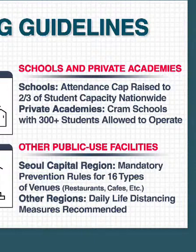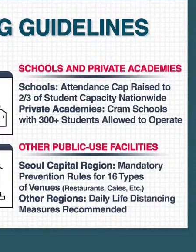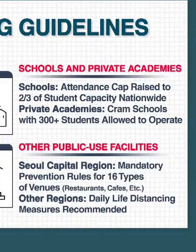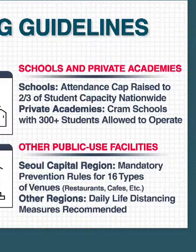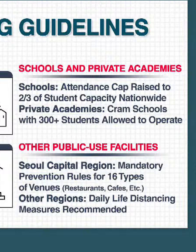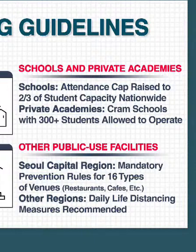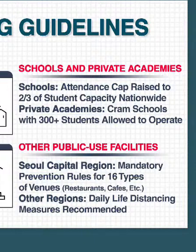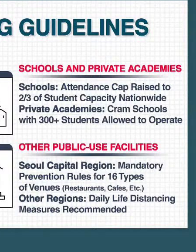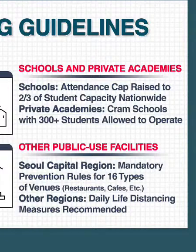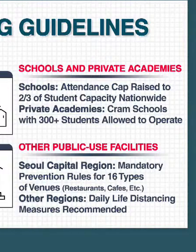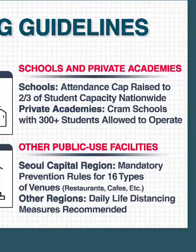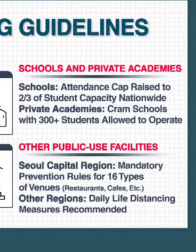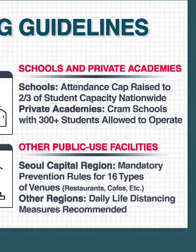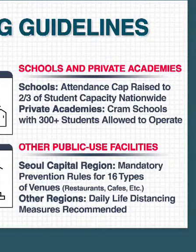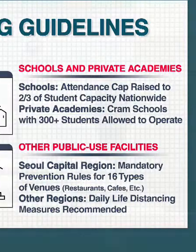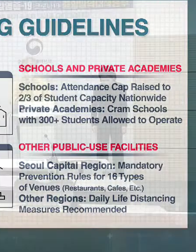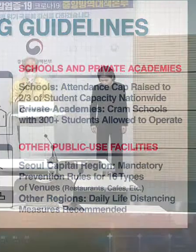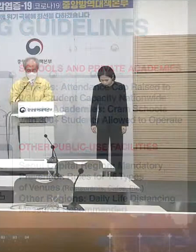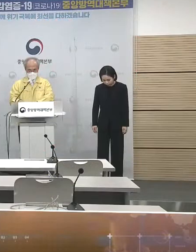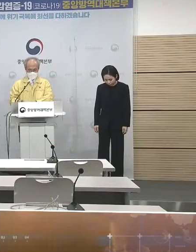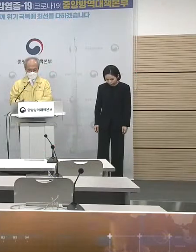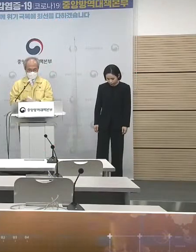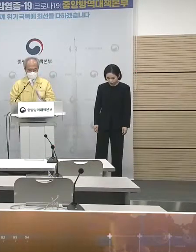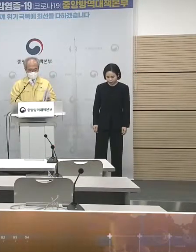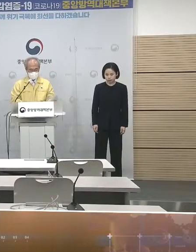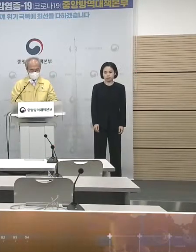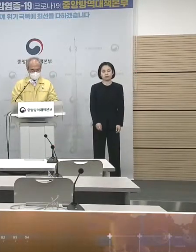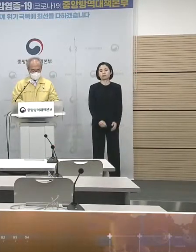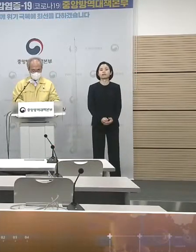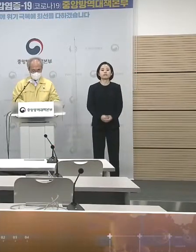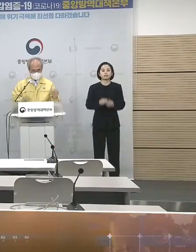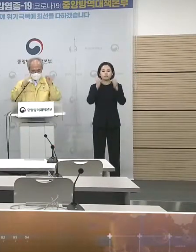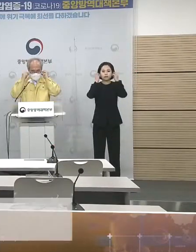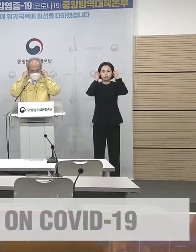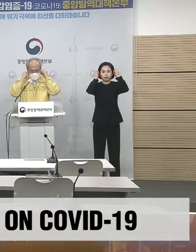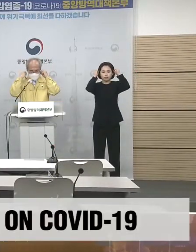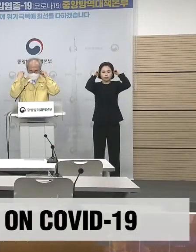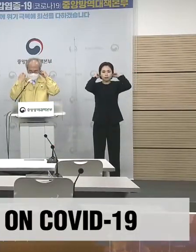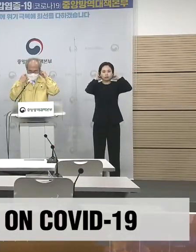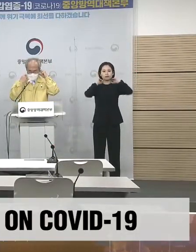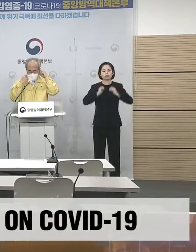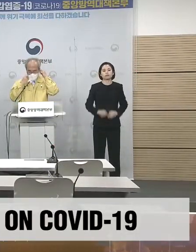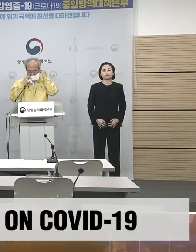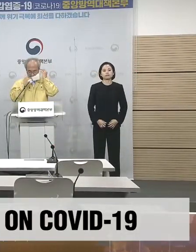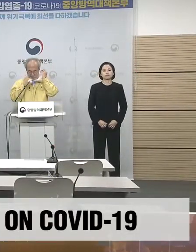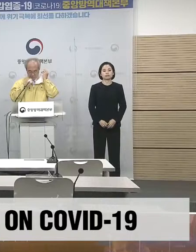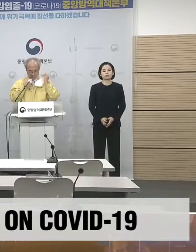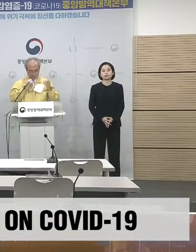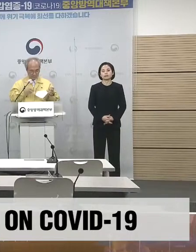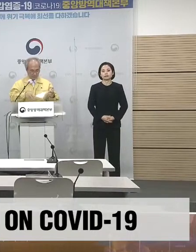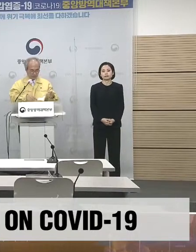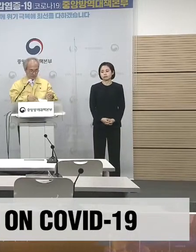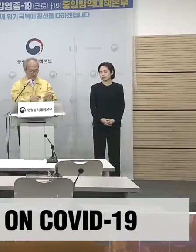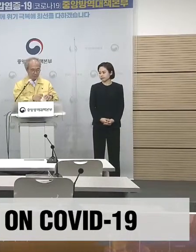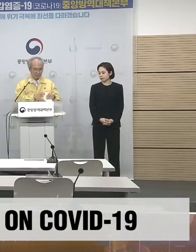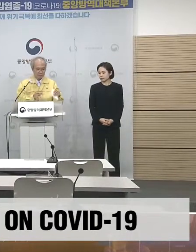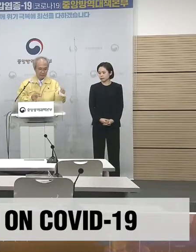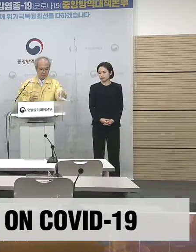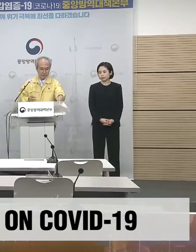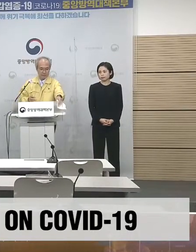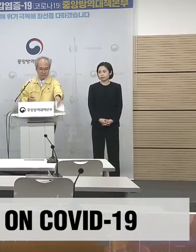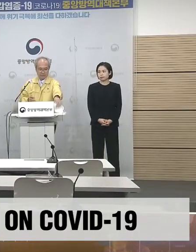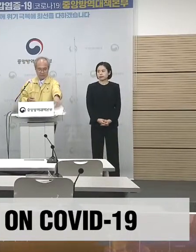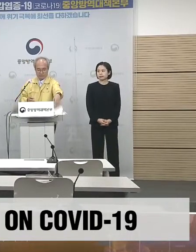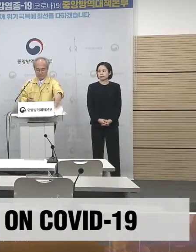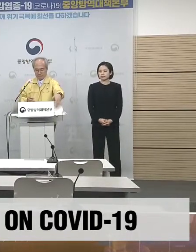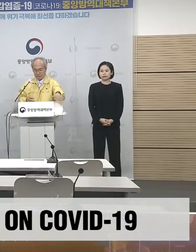tough safety measures while open. But those in other regions across the country have less stringent guidelines to follow. The briefing is about to start. We'll come back to you